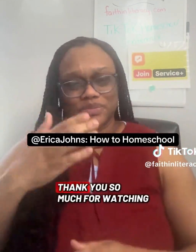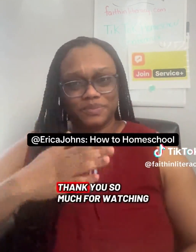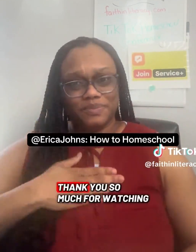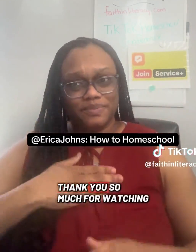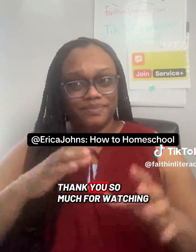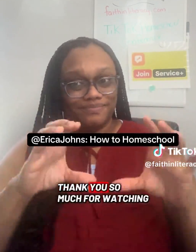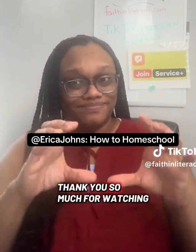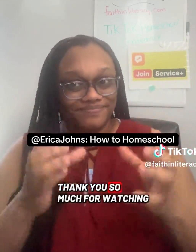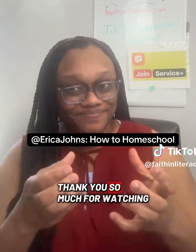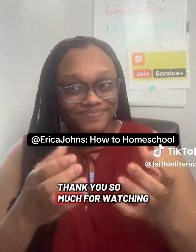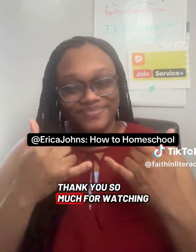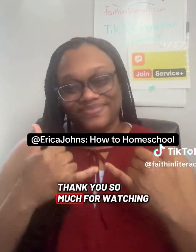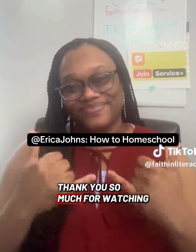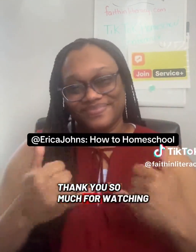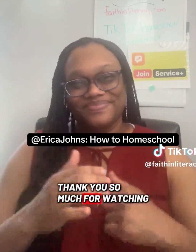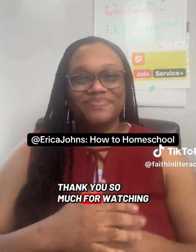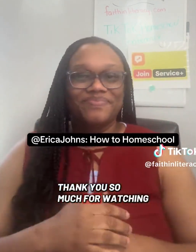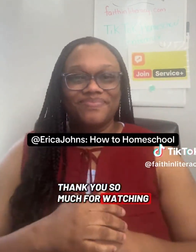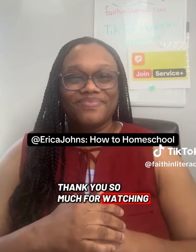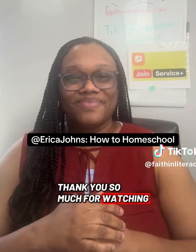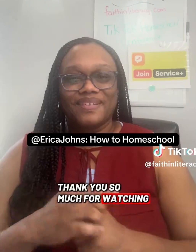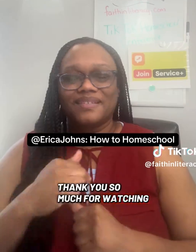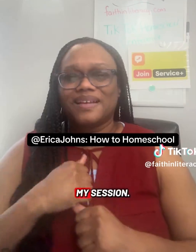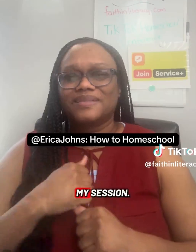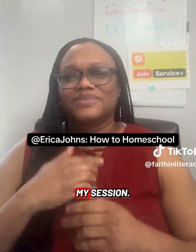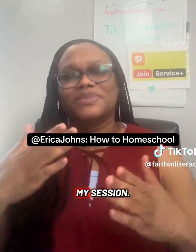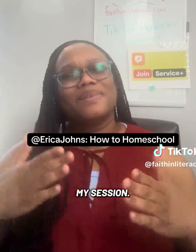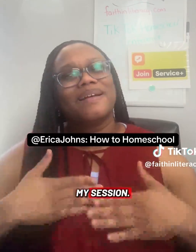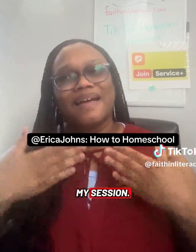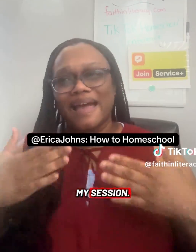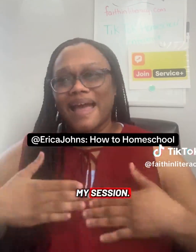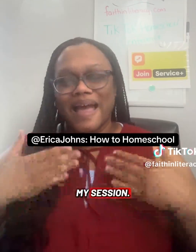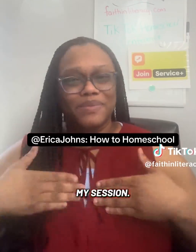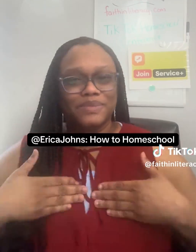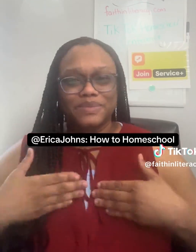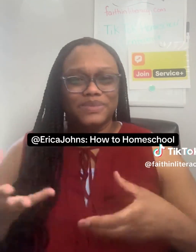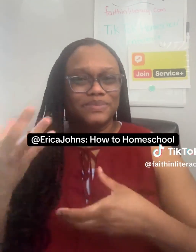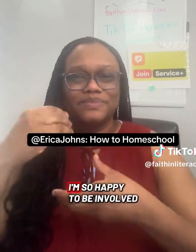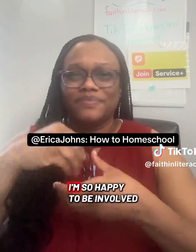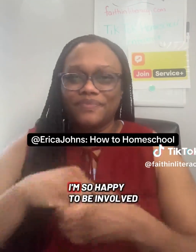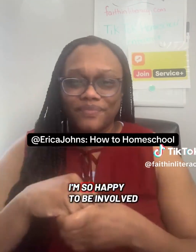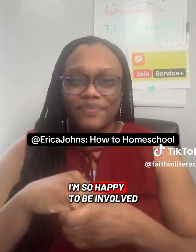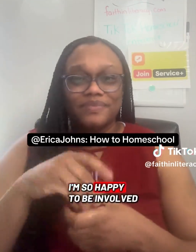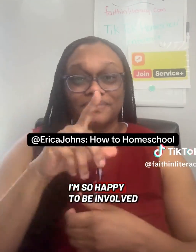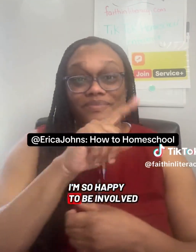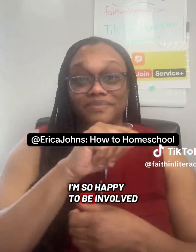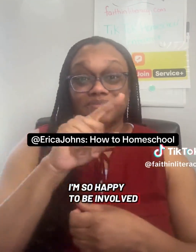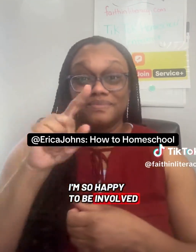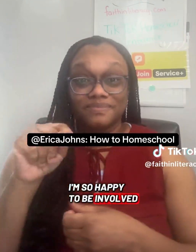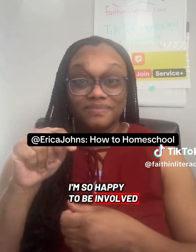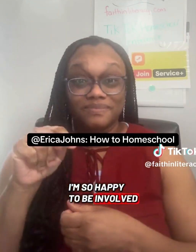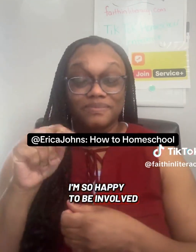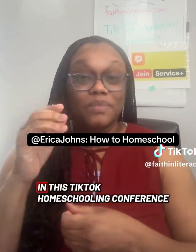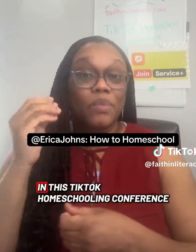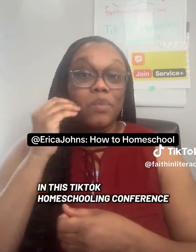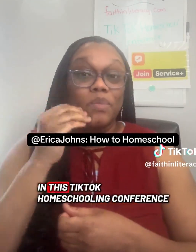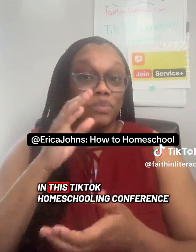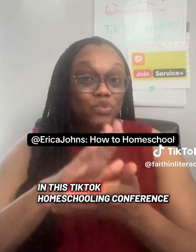Thank you so much for watching my session. I'm so happy to be involved in this